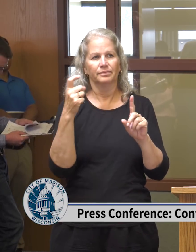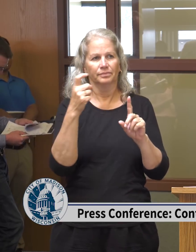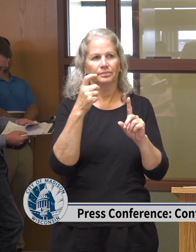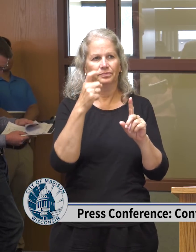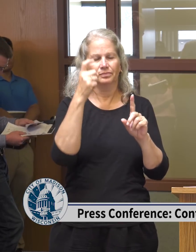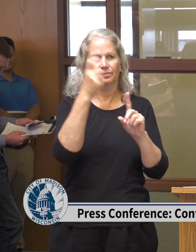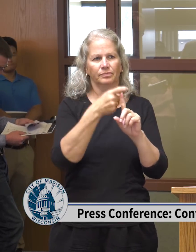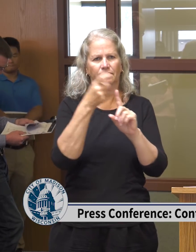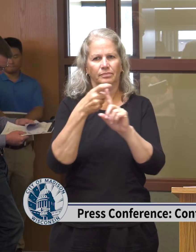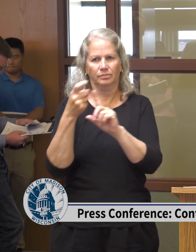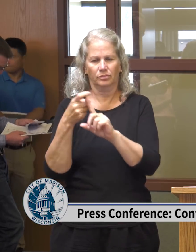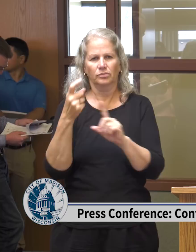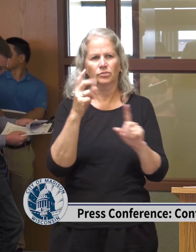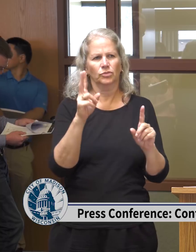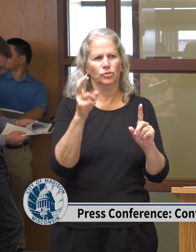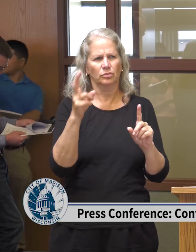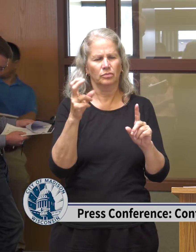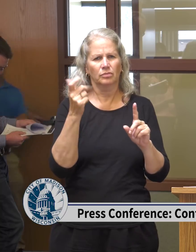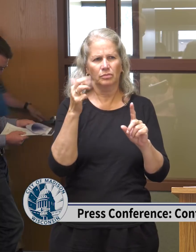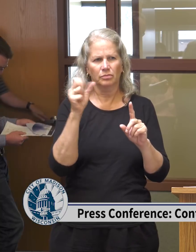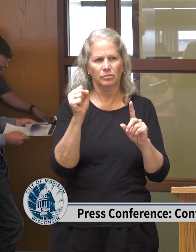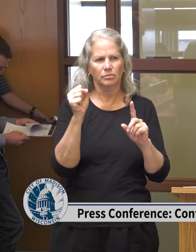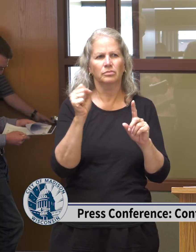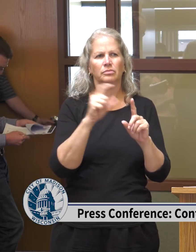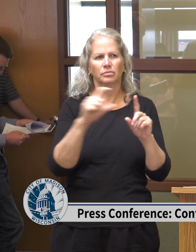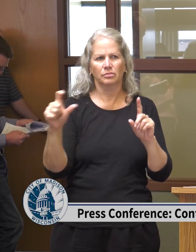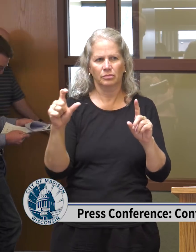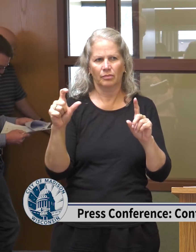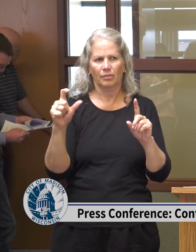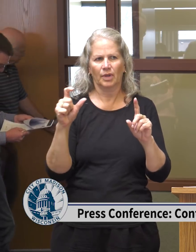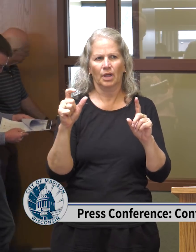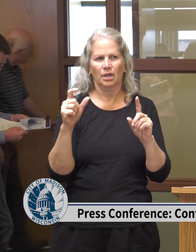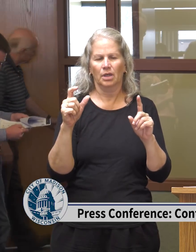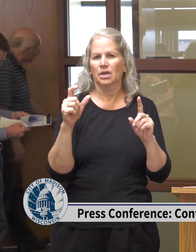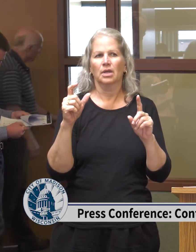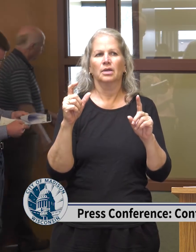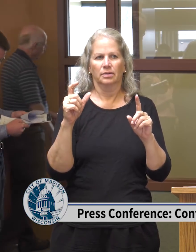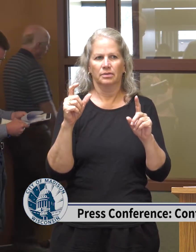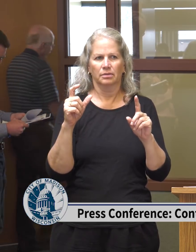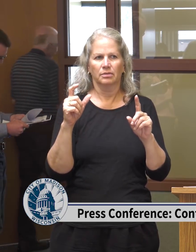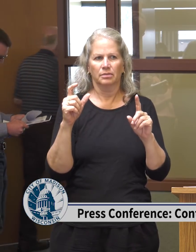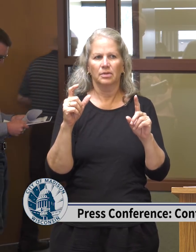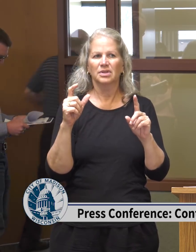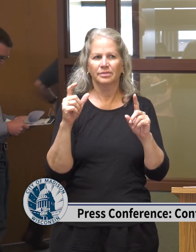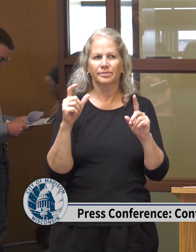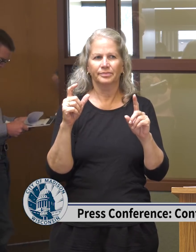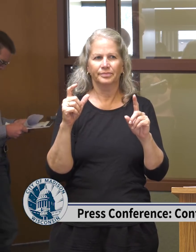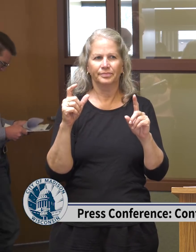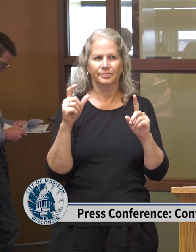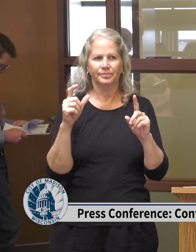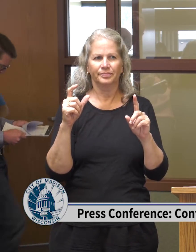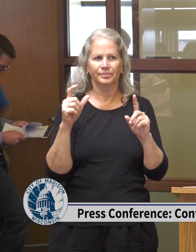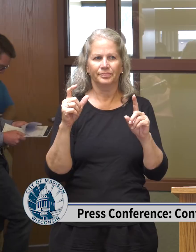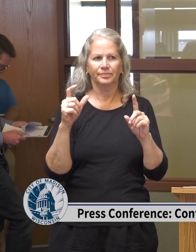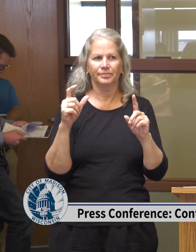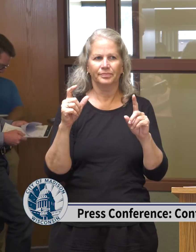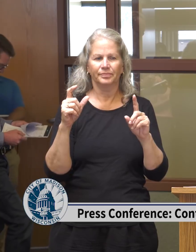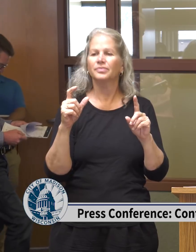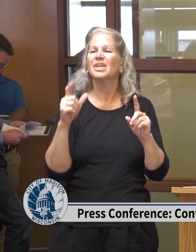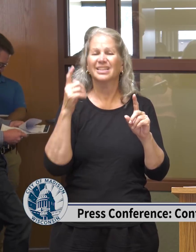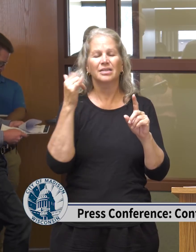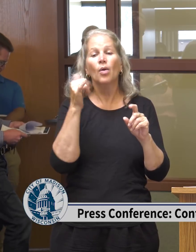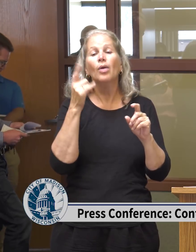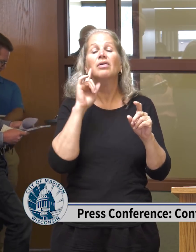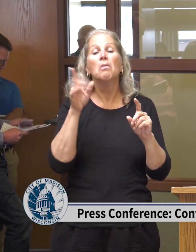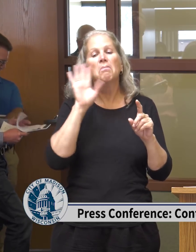to 1,200 additional homes and businesses to vulnerable areas.